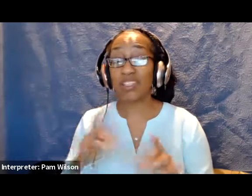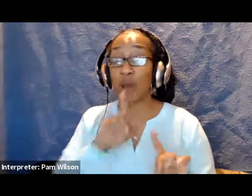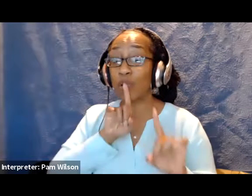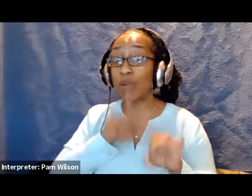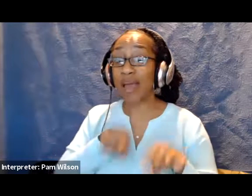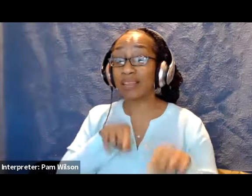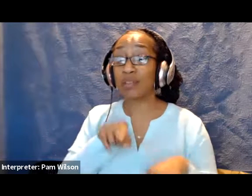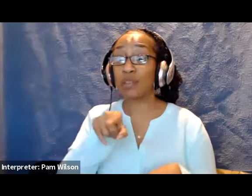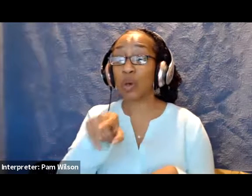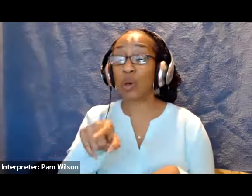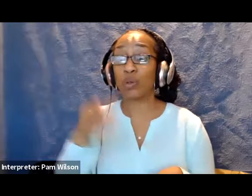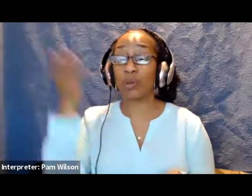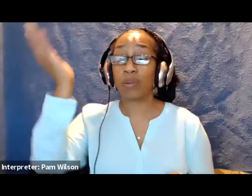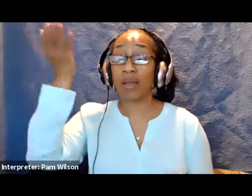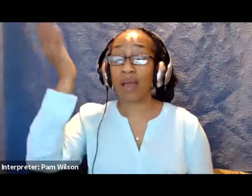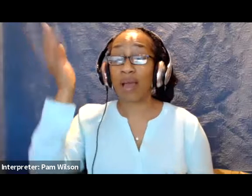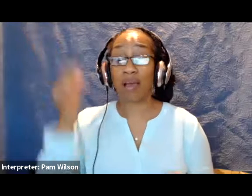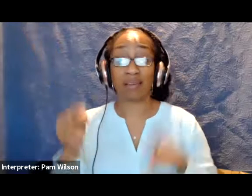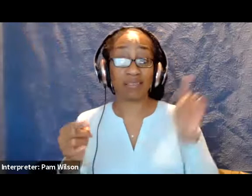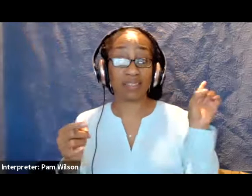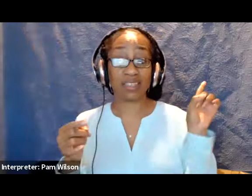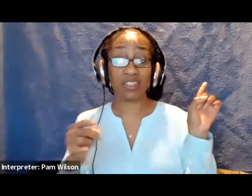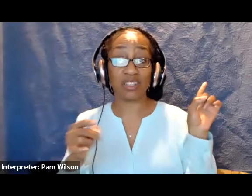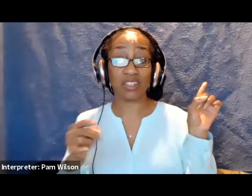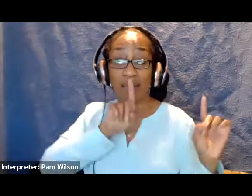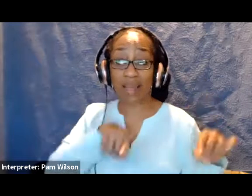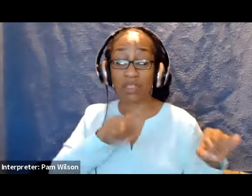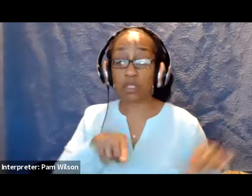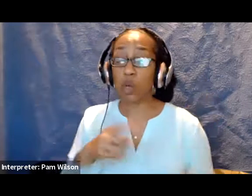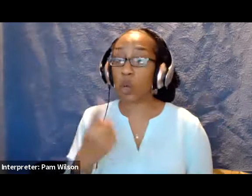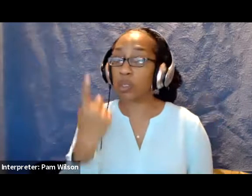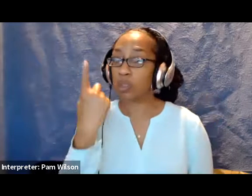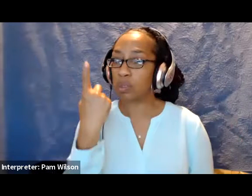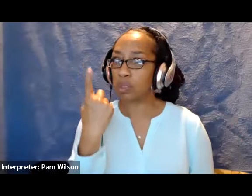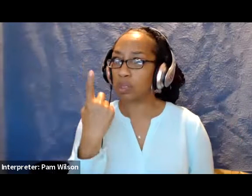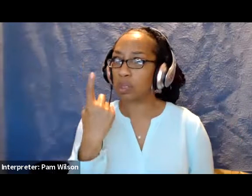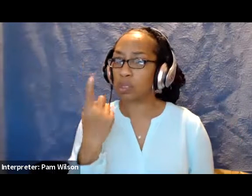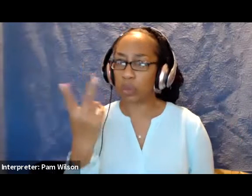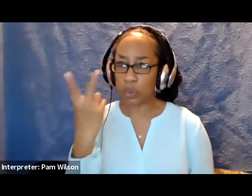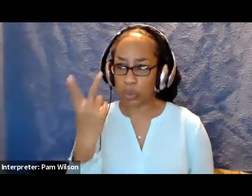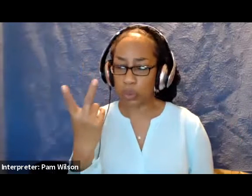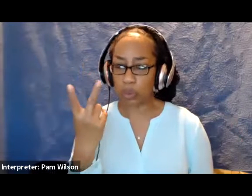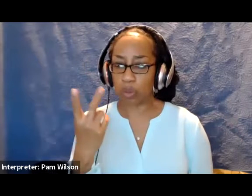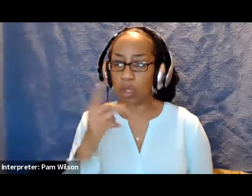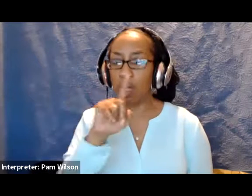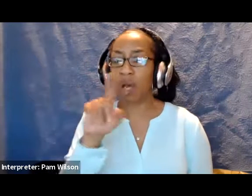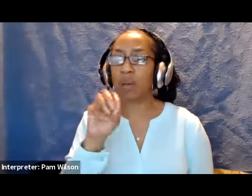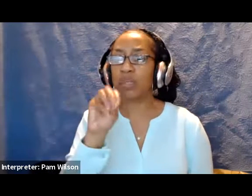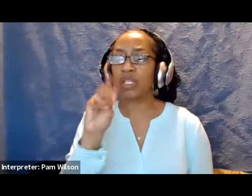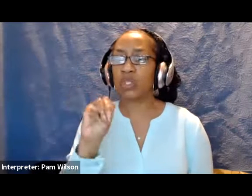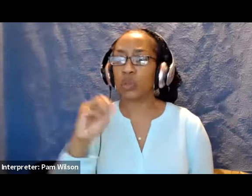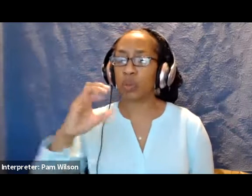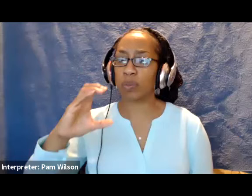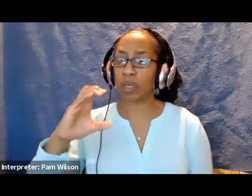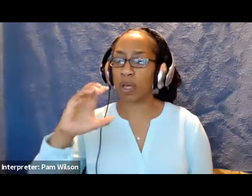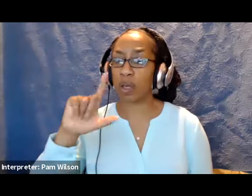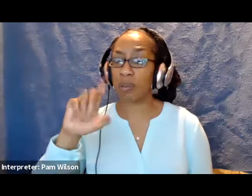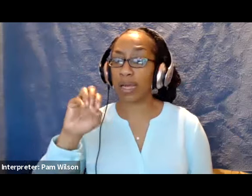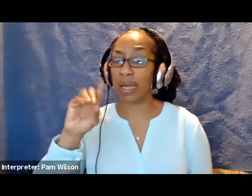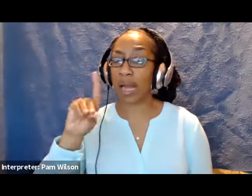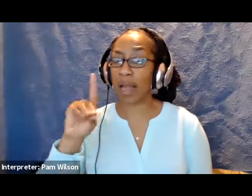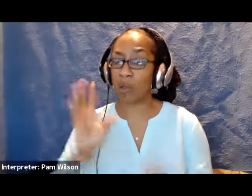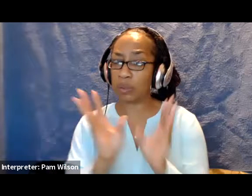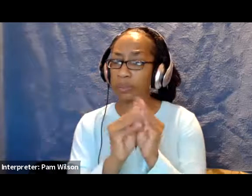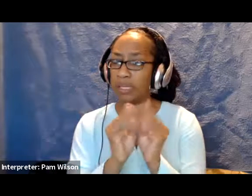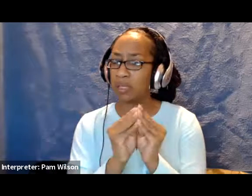you've gone. So the only one that's actually still waiting, well, there's a couple, is what is a Zoom cloud meeting?